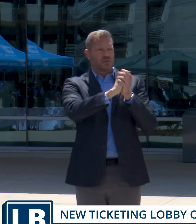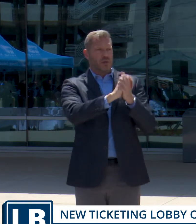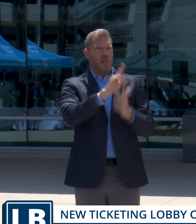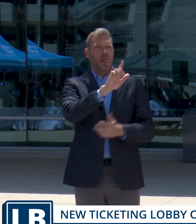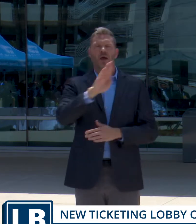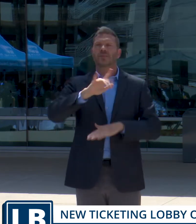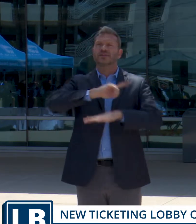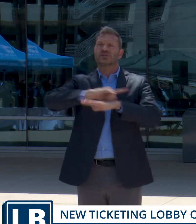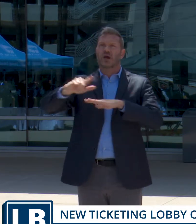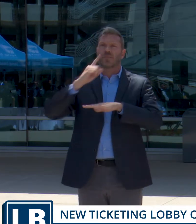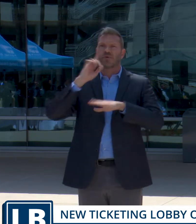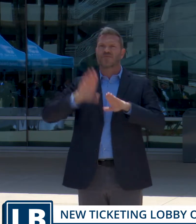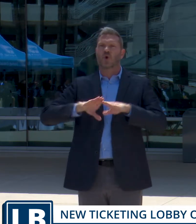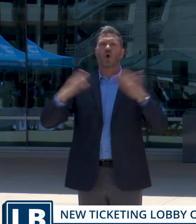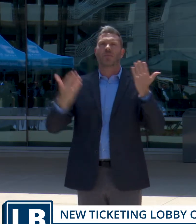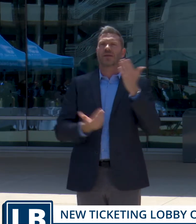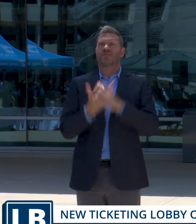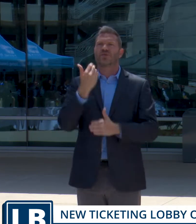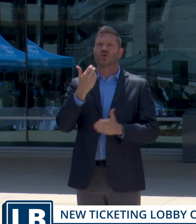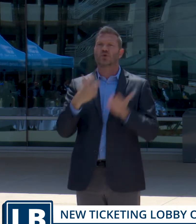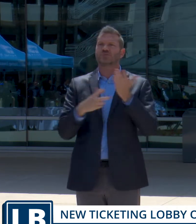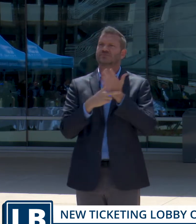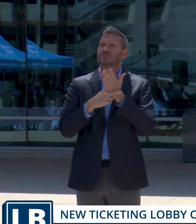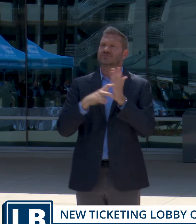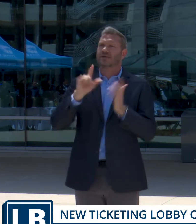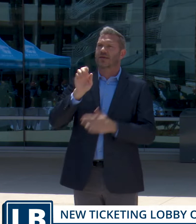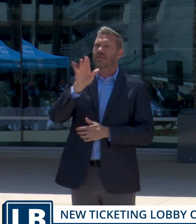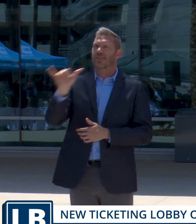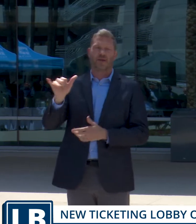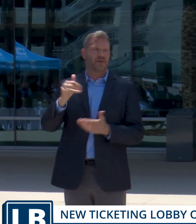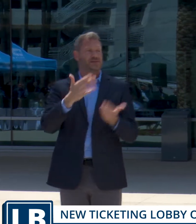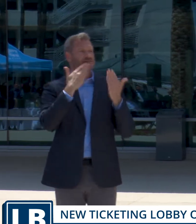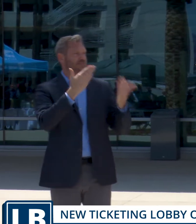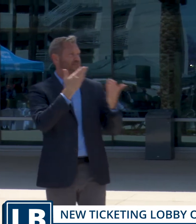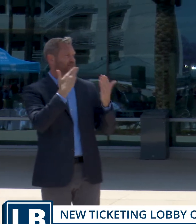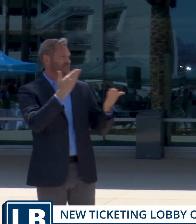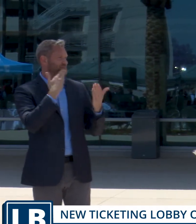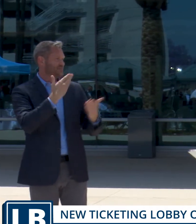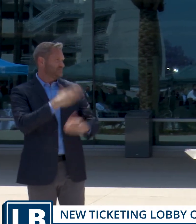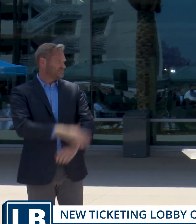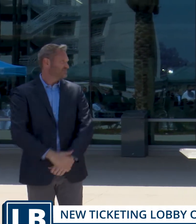the grand opening of their new ticketing lobby. Thank you. Thank you so much.